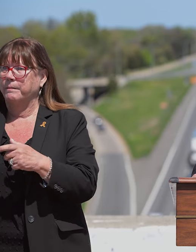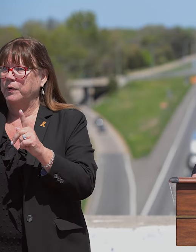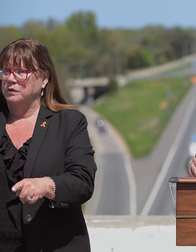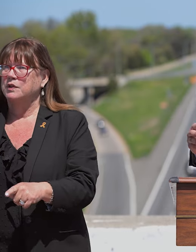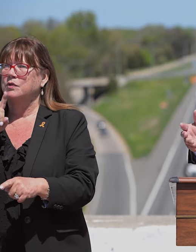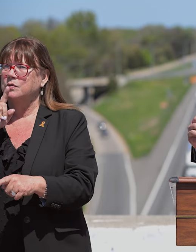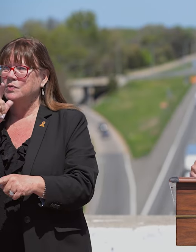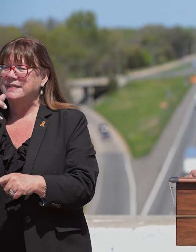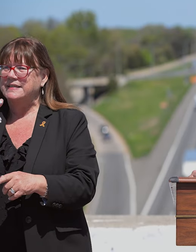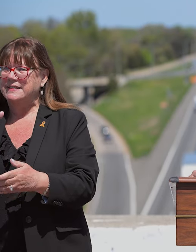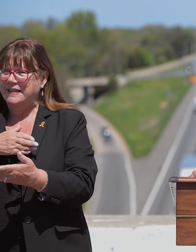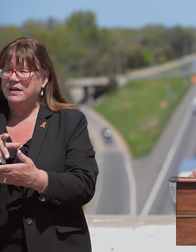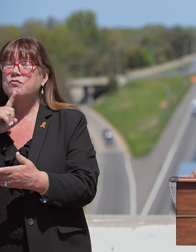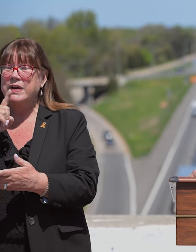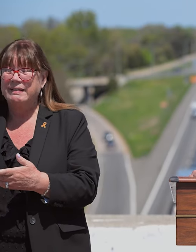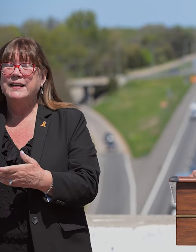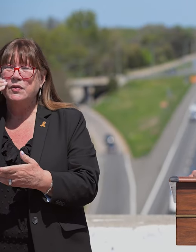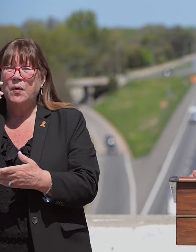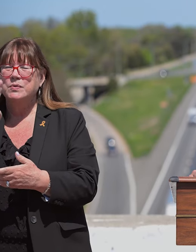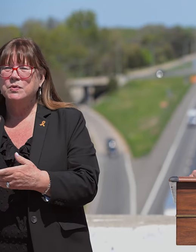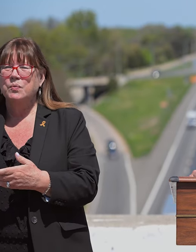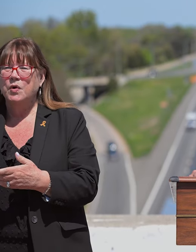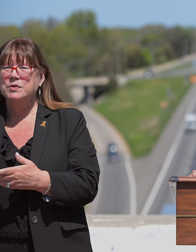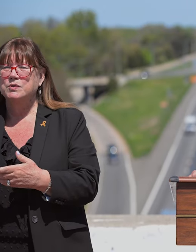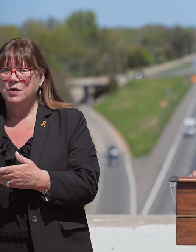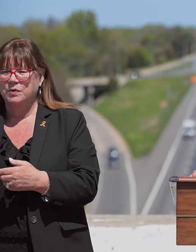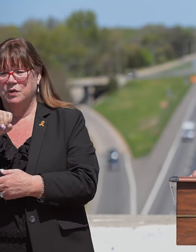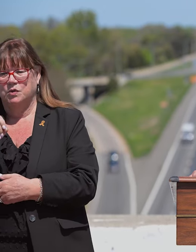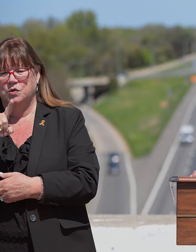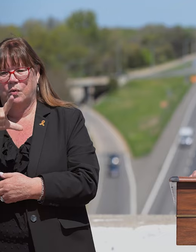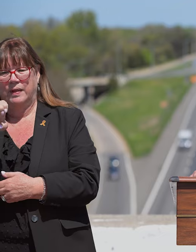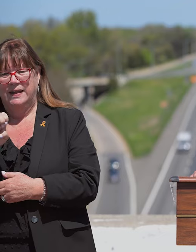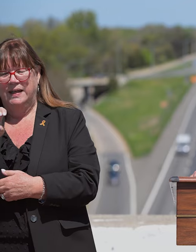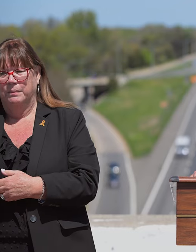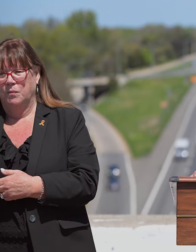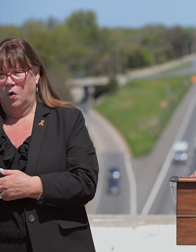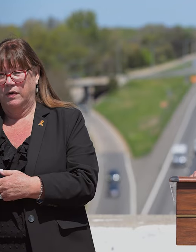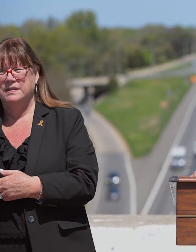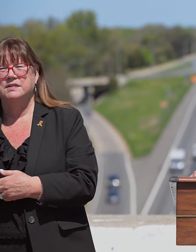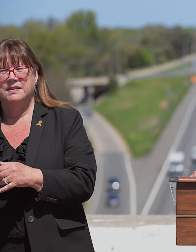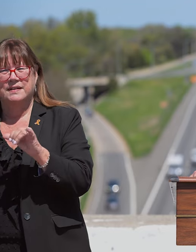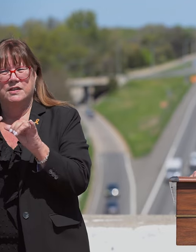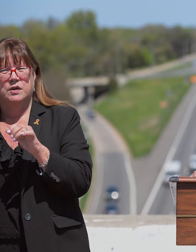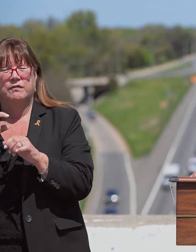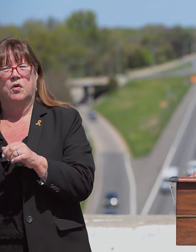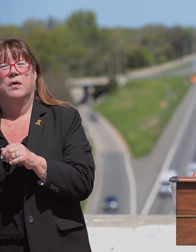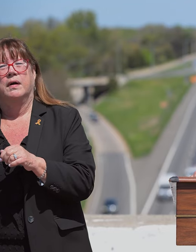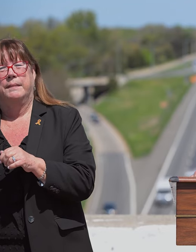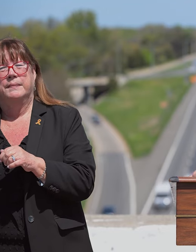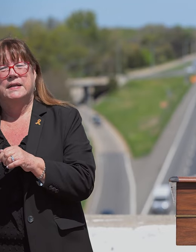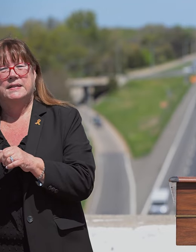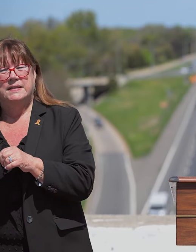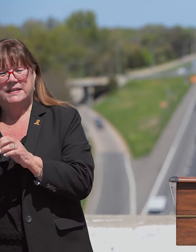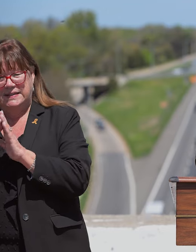zones, Jolene Morris, who's an area engineer in construction for the Maryland Department of Transportation State Highway